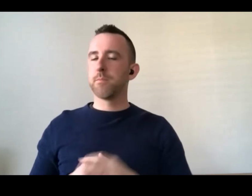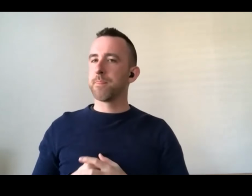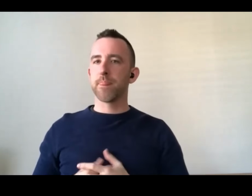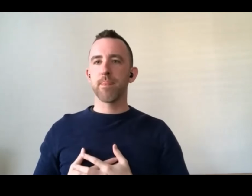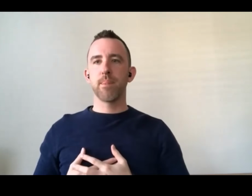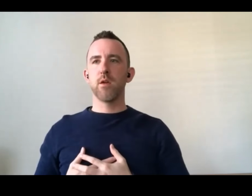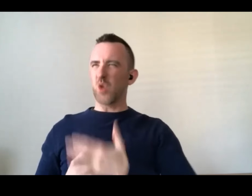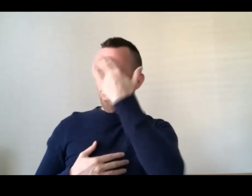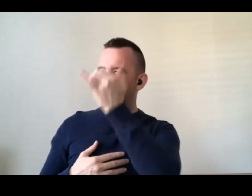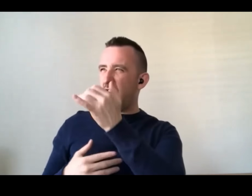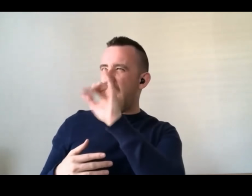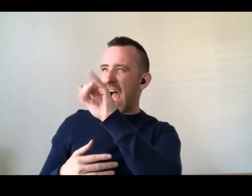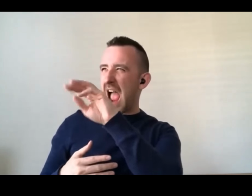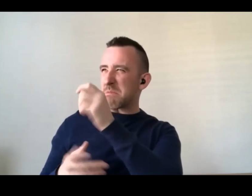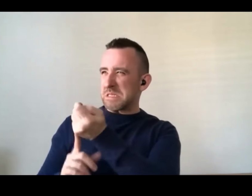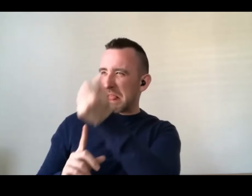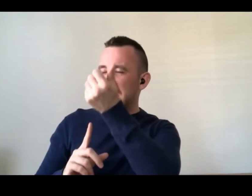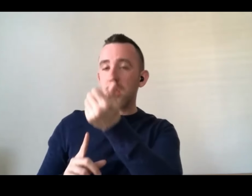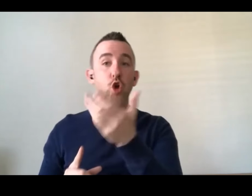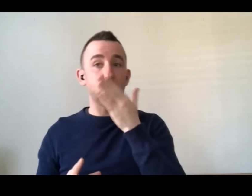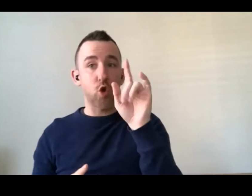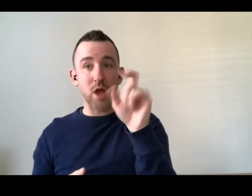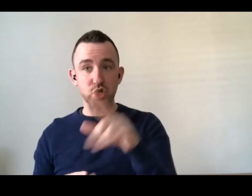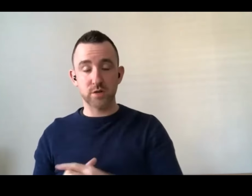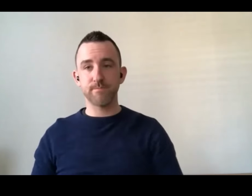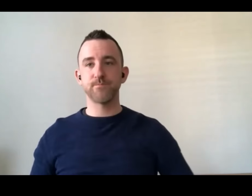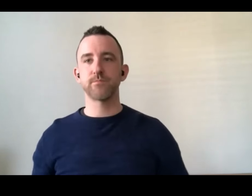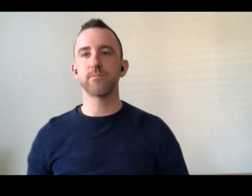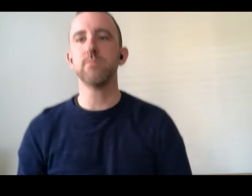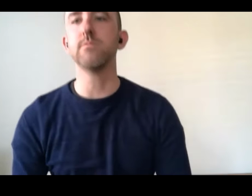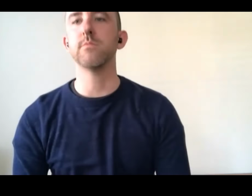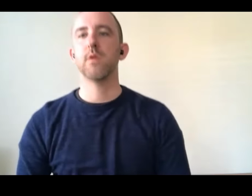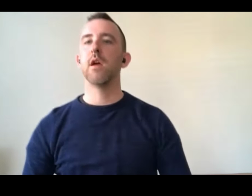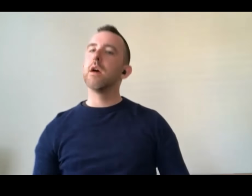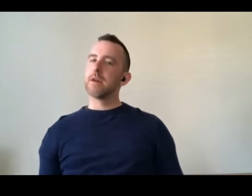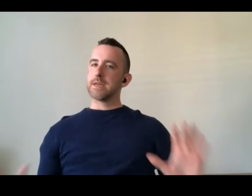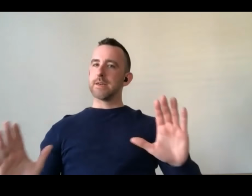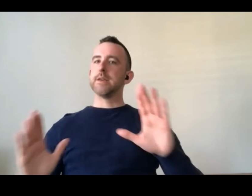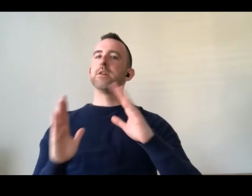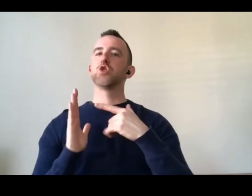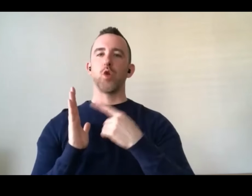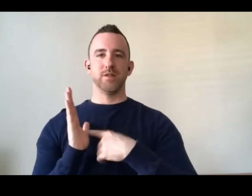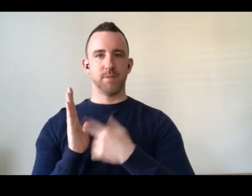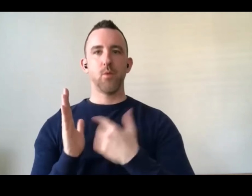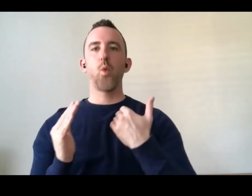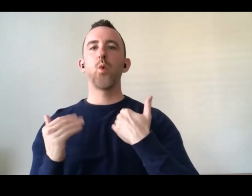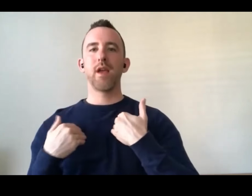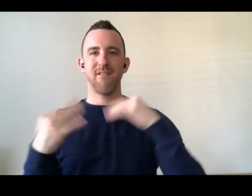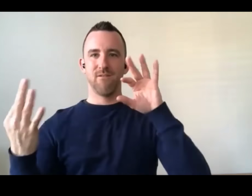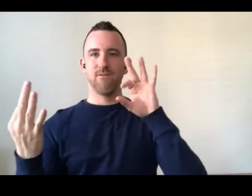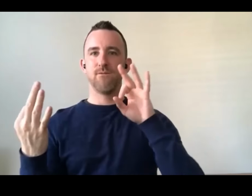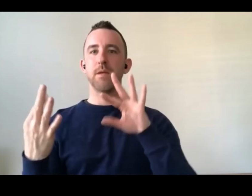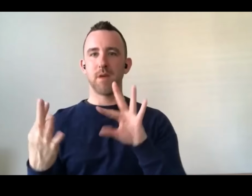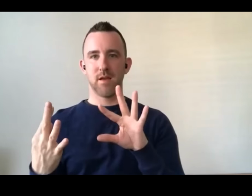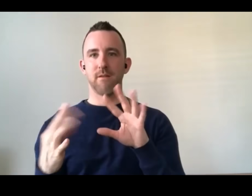deleted? Good questions if you've already done them. So there are times when we get feedback